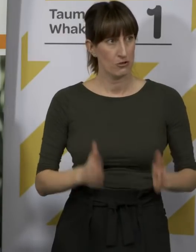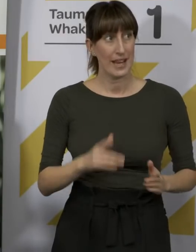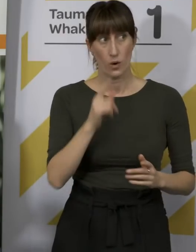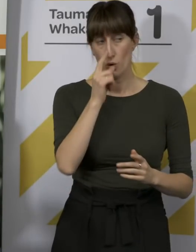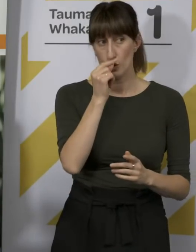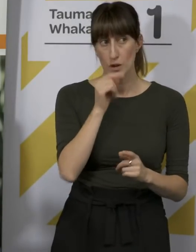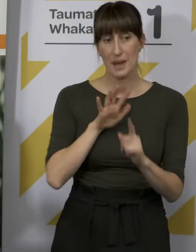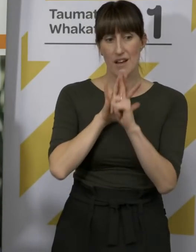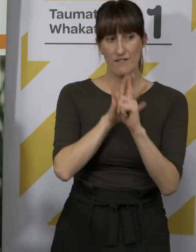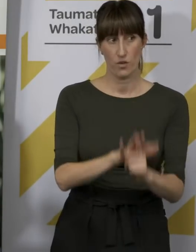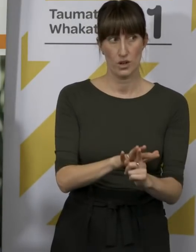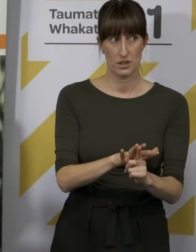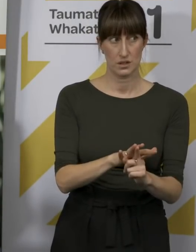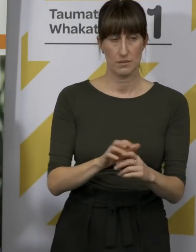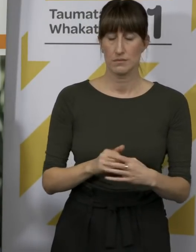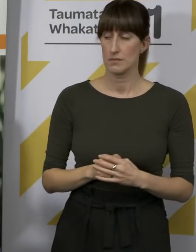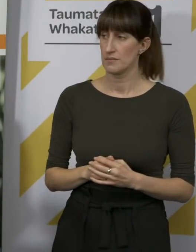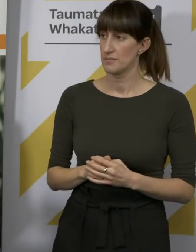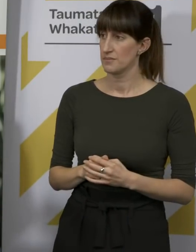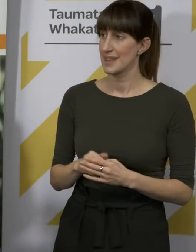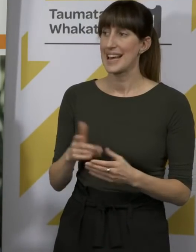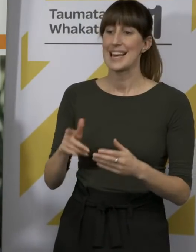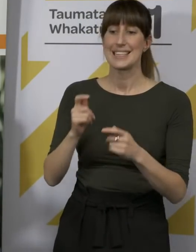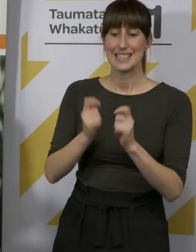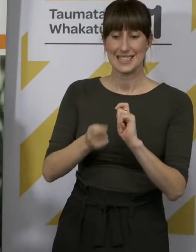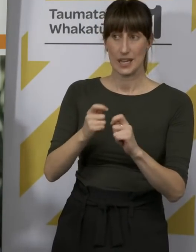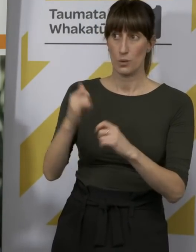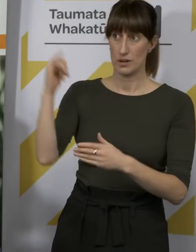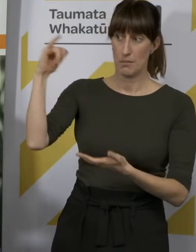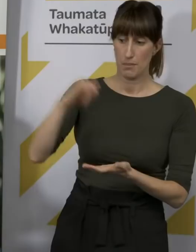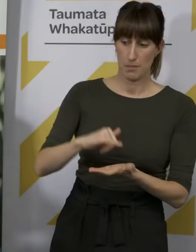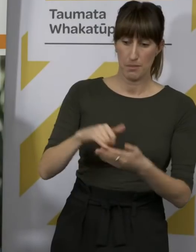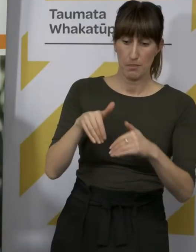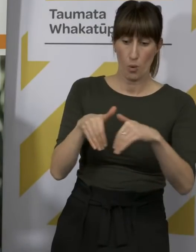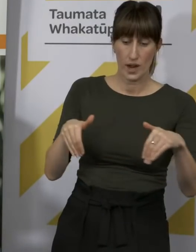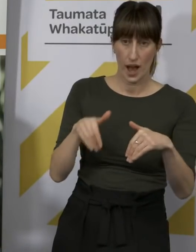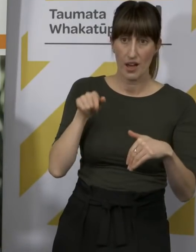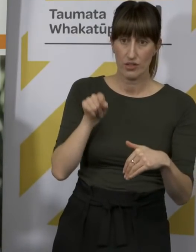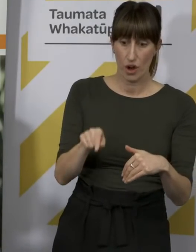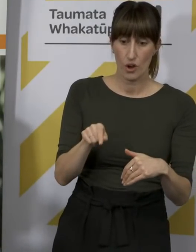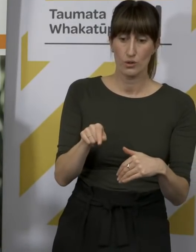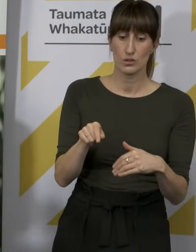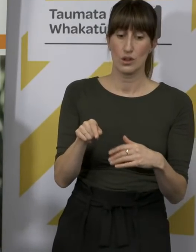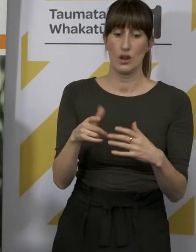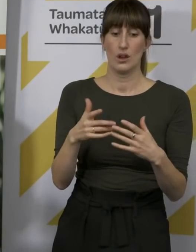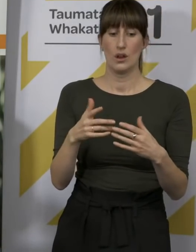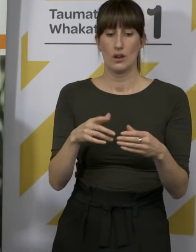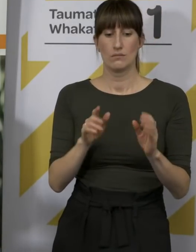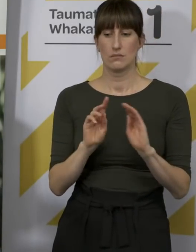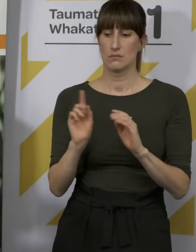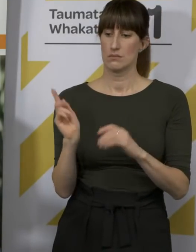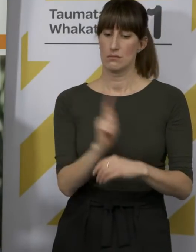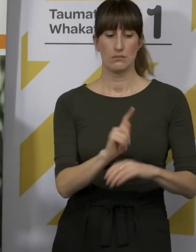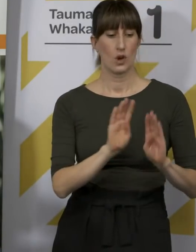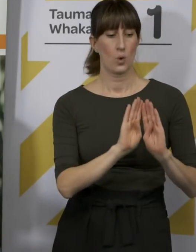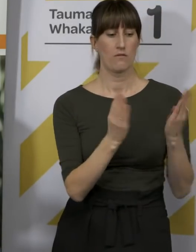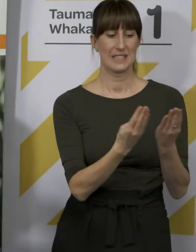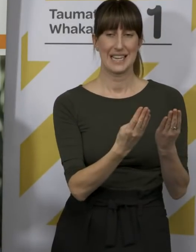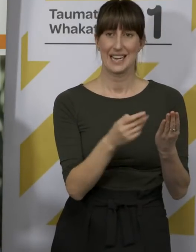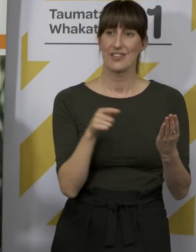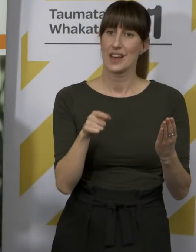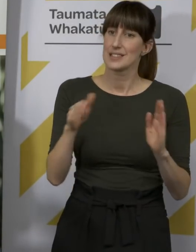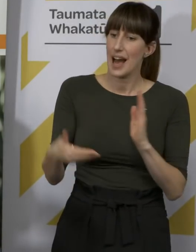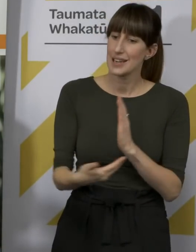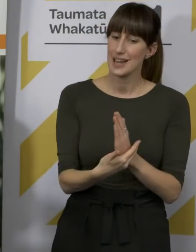enforced. So the testing at the border and all the quarantine arrangements sit under a health order that's under the Health Act